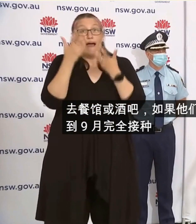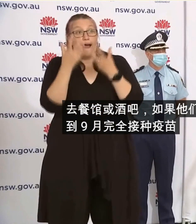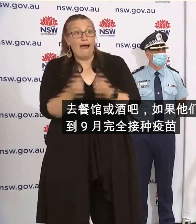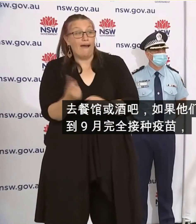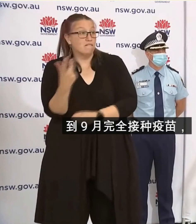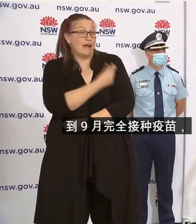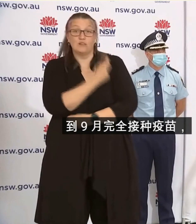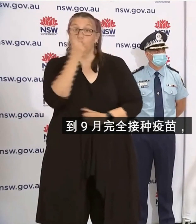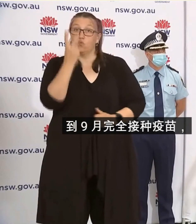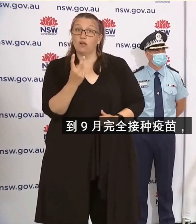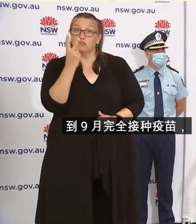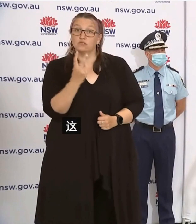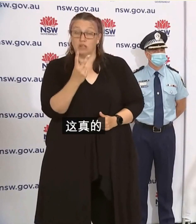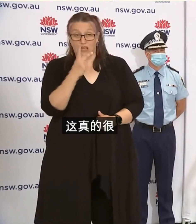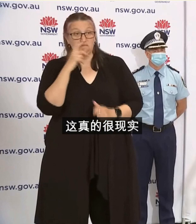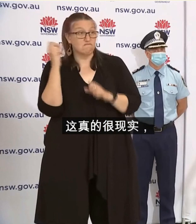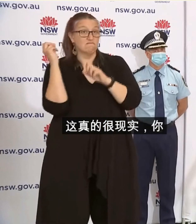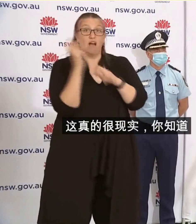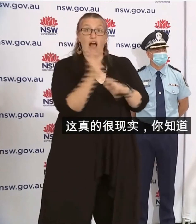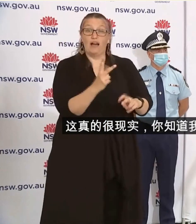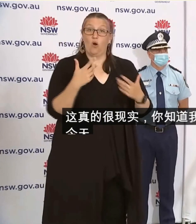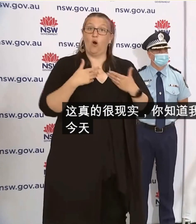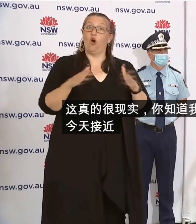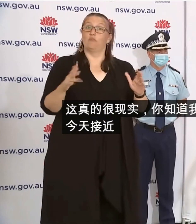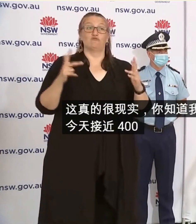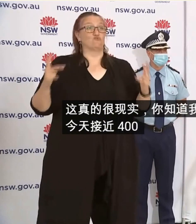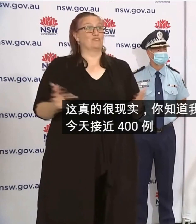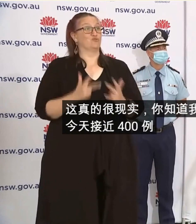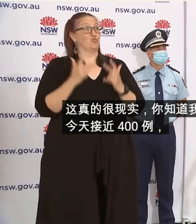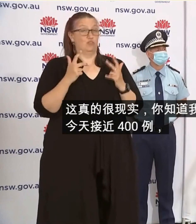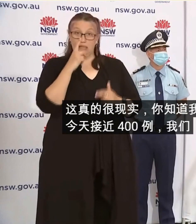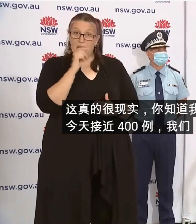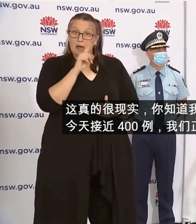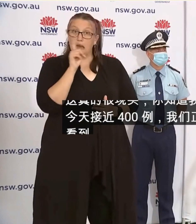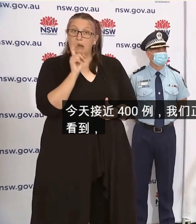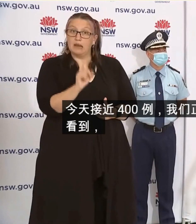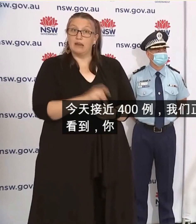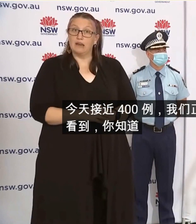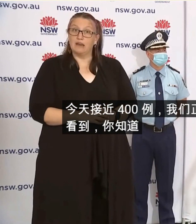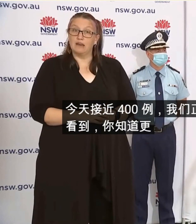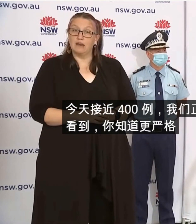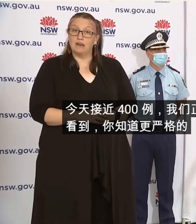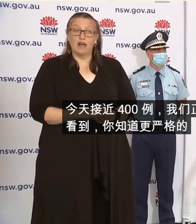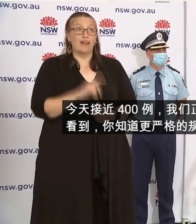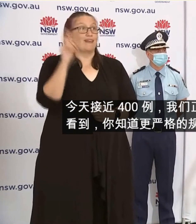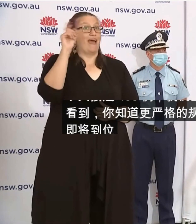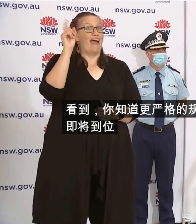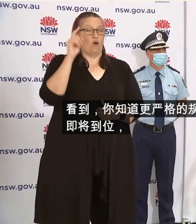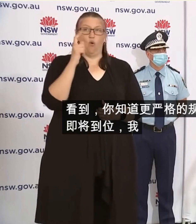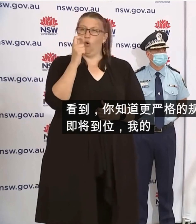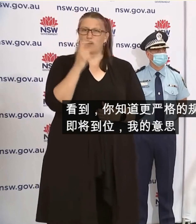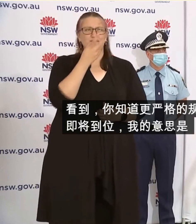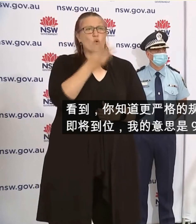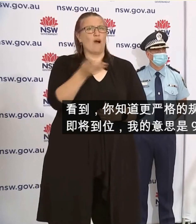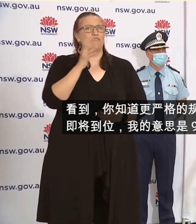vaccinated by September, as soon as. Is that really realistic? We're nearing 400 cases today, and we are seeing stricter rules coming